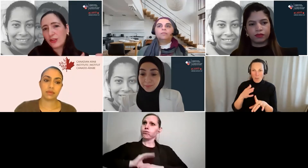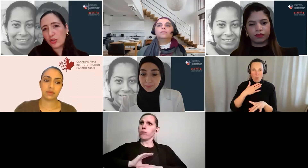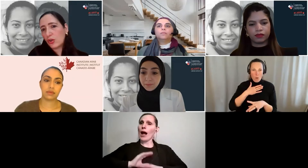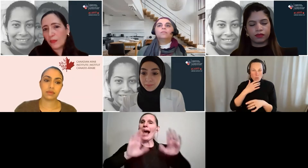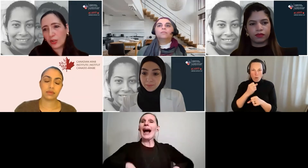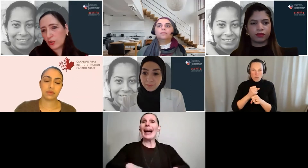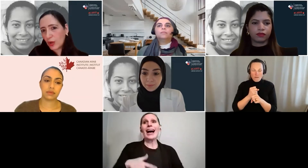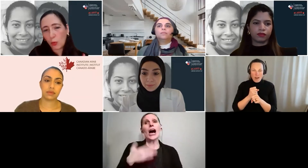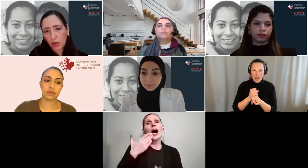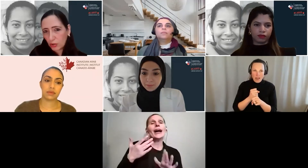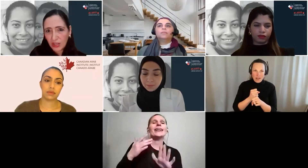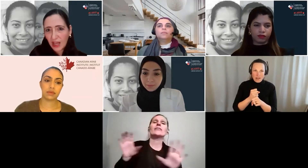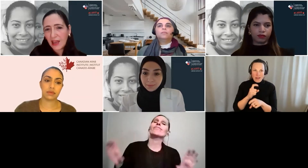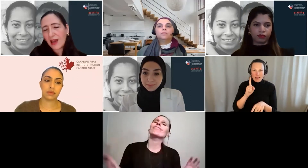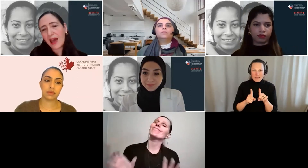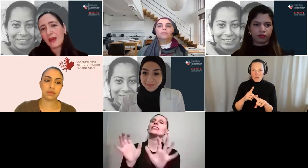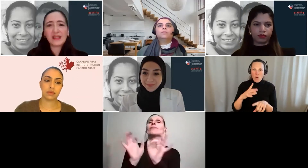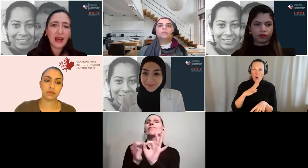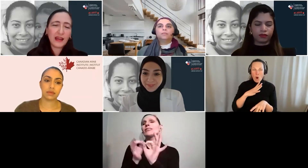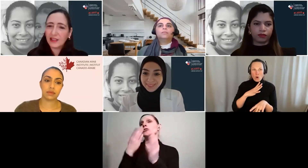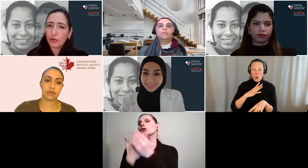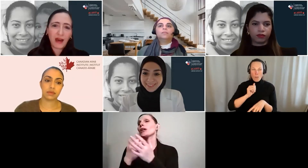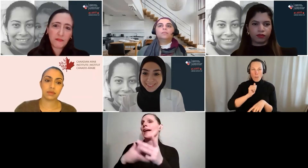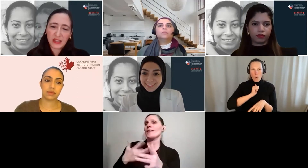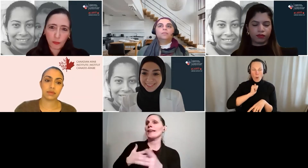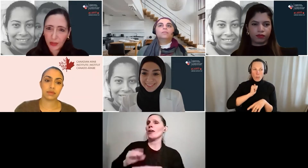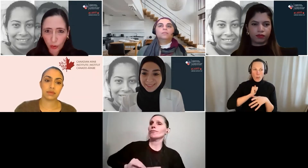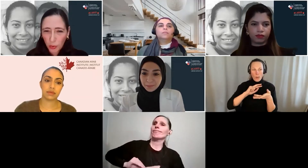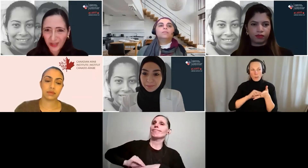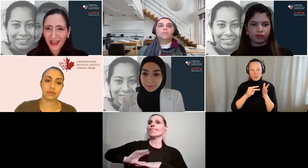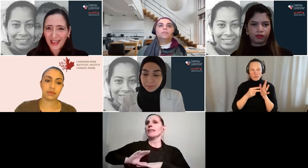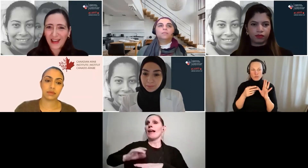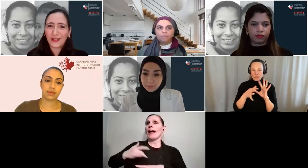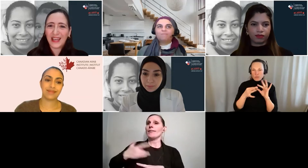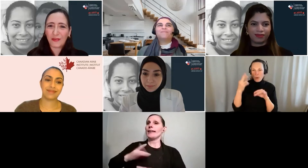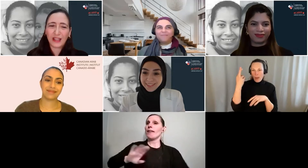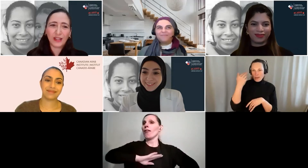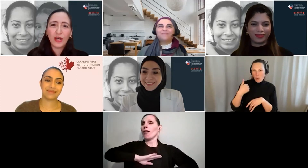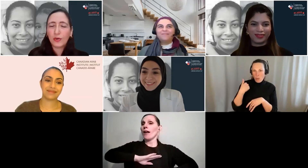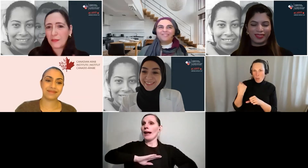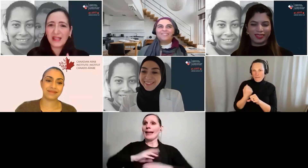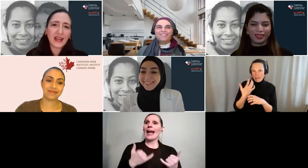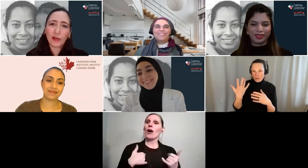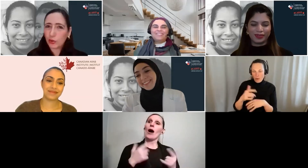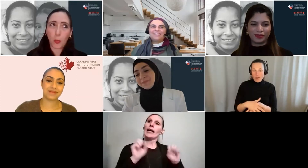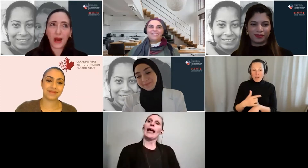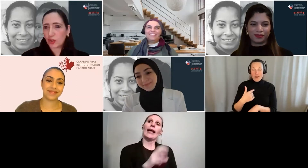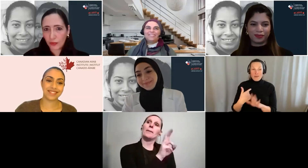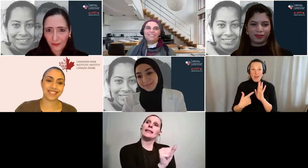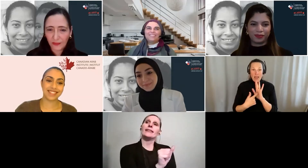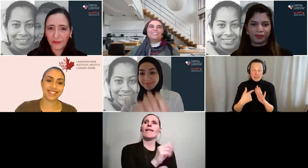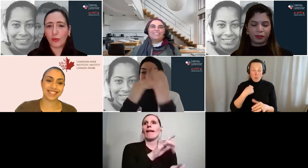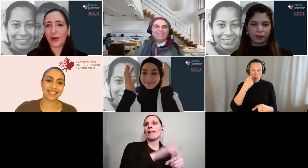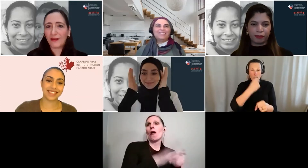I did so much great work today, I am entitled to have a pizza with a Coke at the end of the day, right? Or I'm entitled to